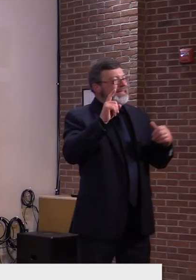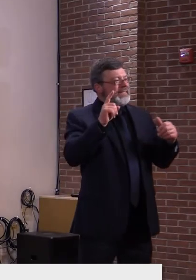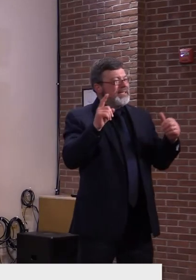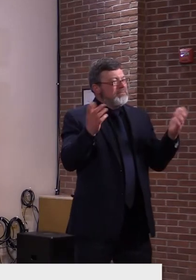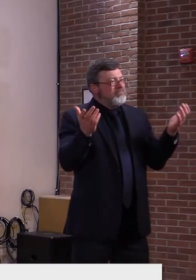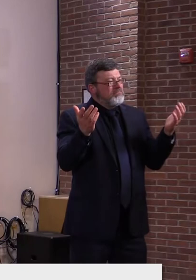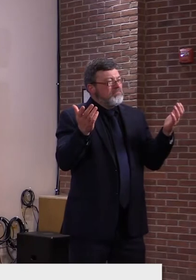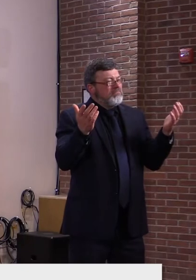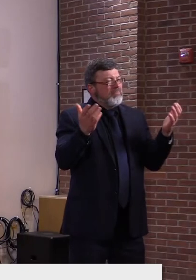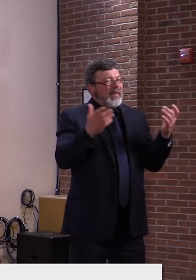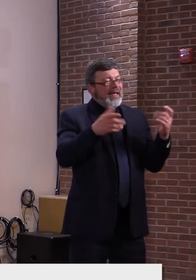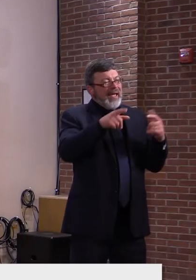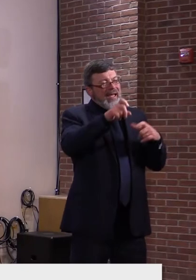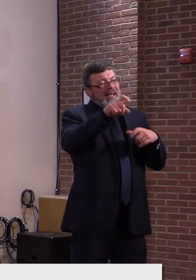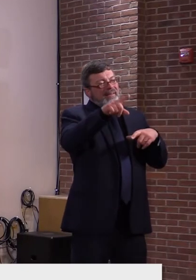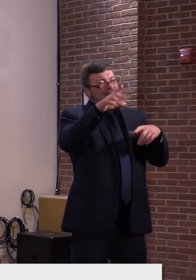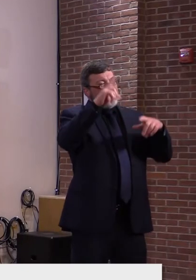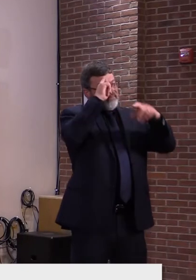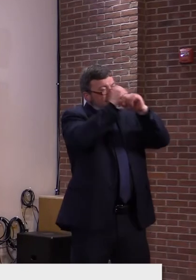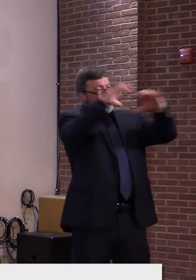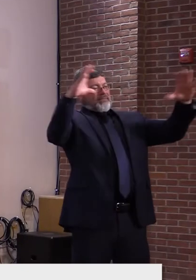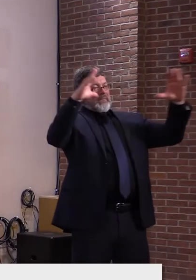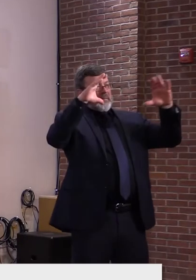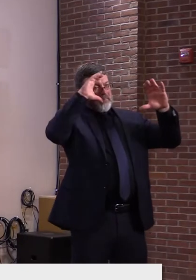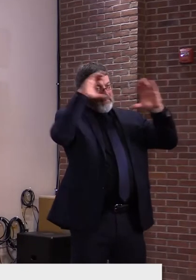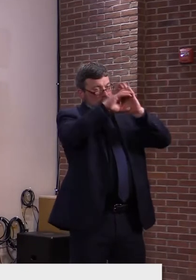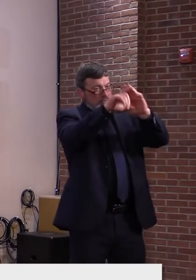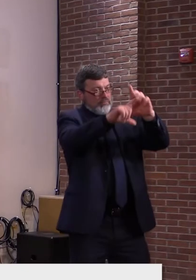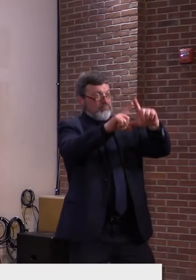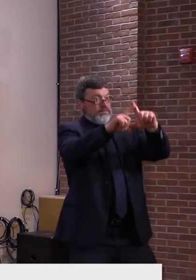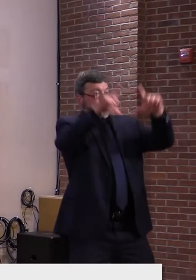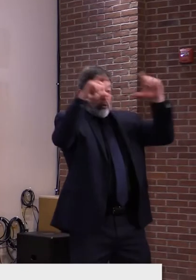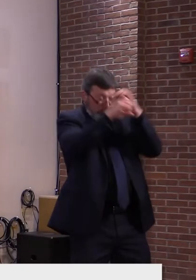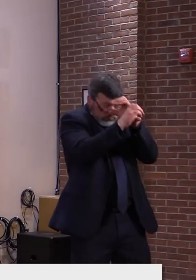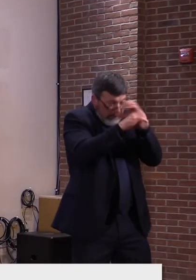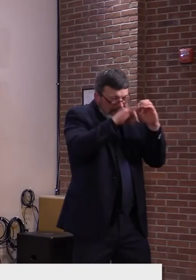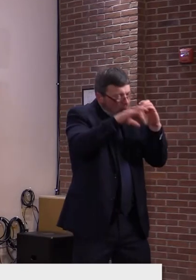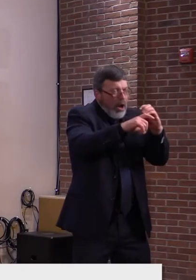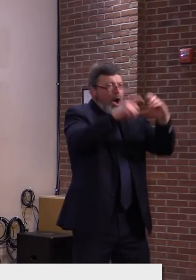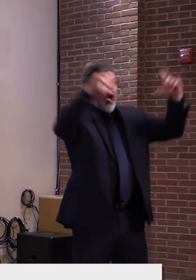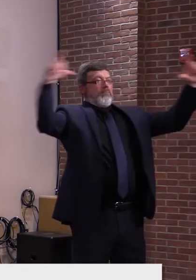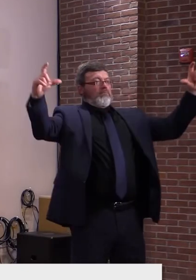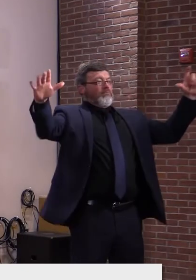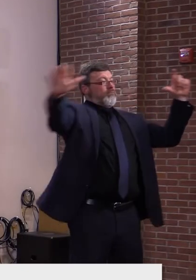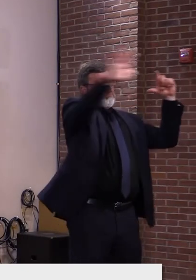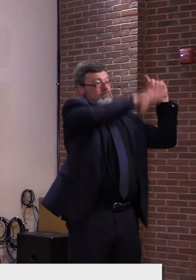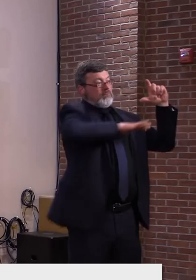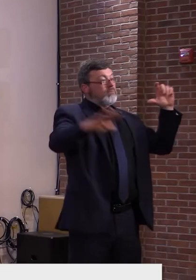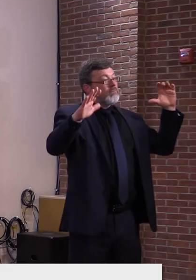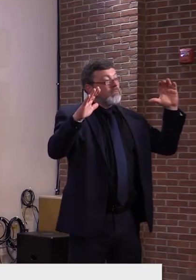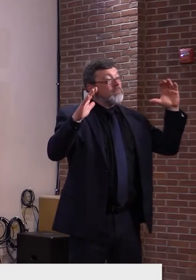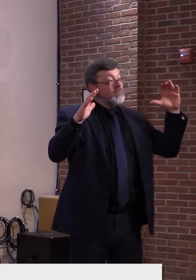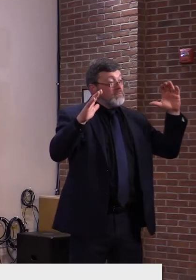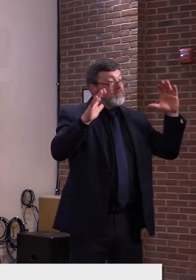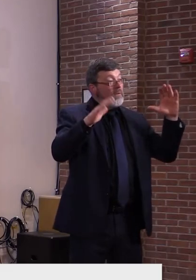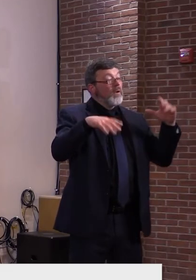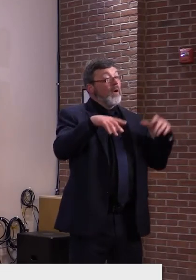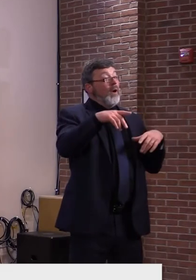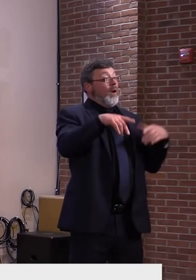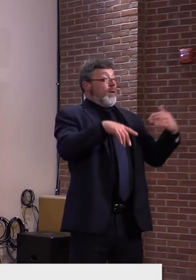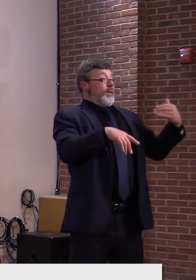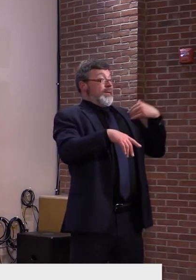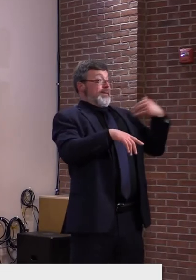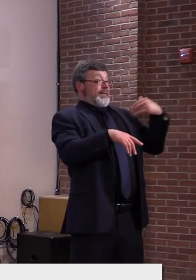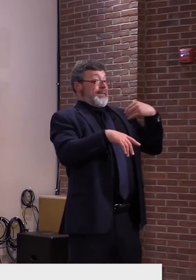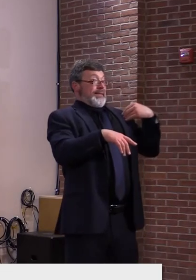rate. There was a point in time when Omicron where the pediatric rate was actually higher. Now it's pretty much paralleling the